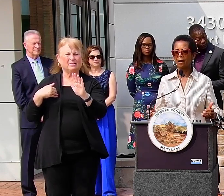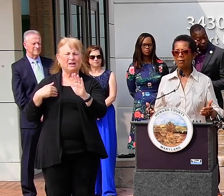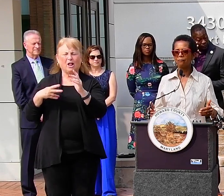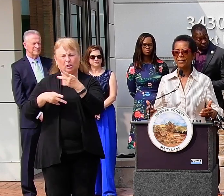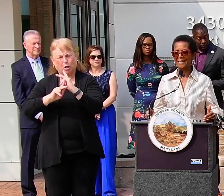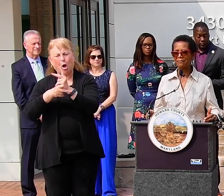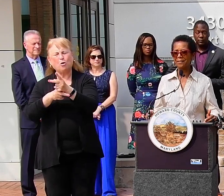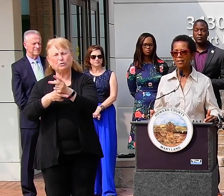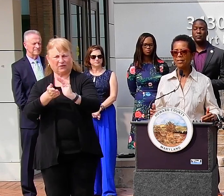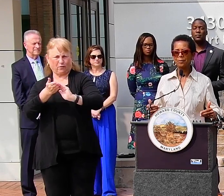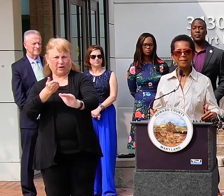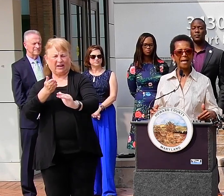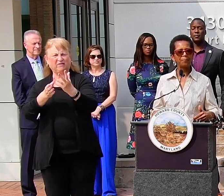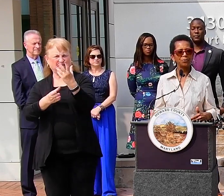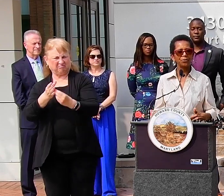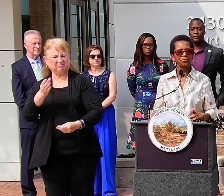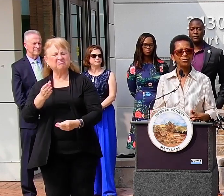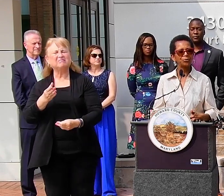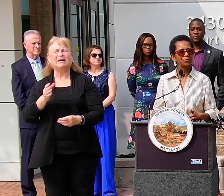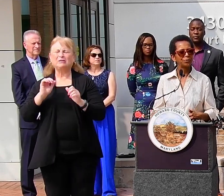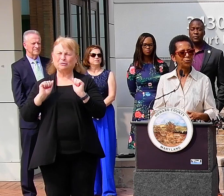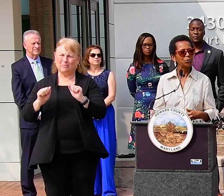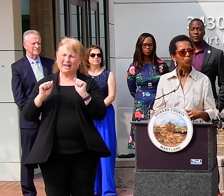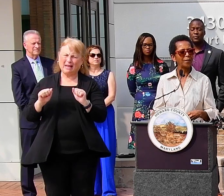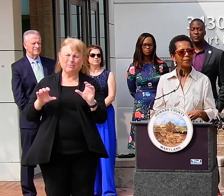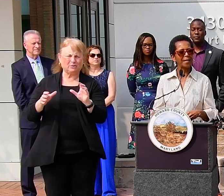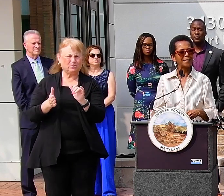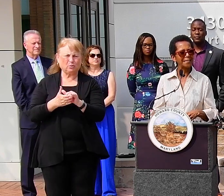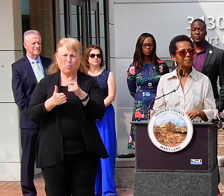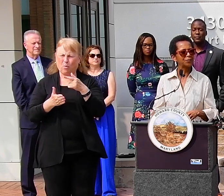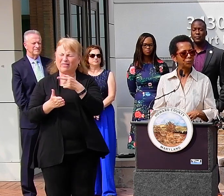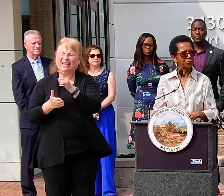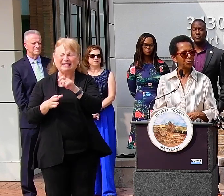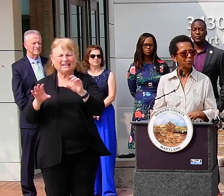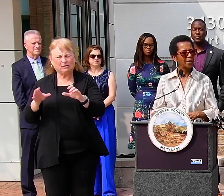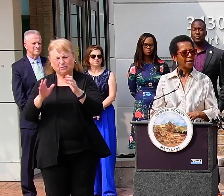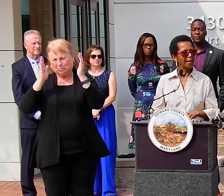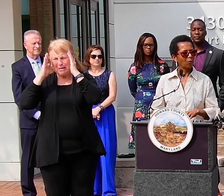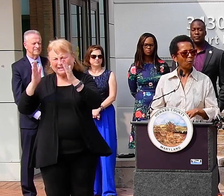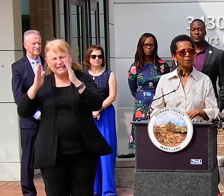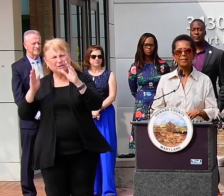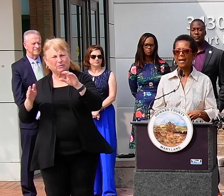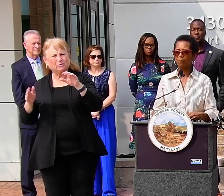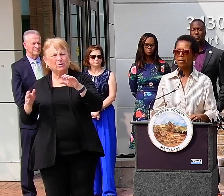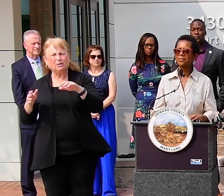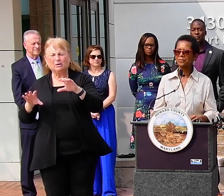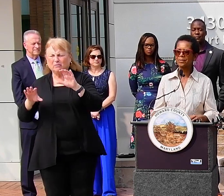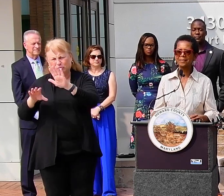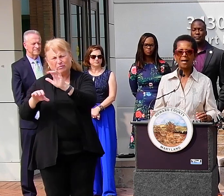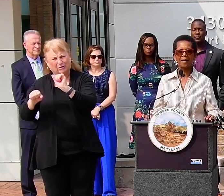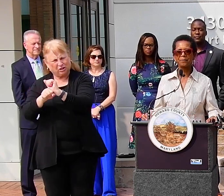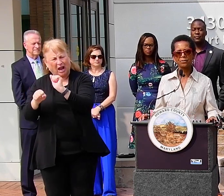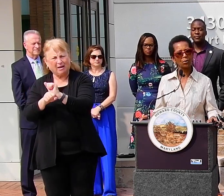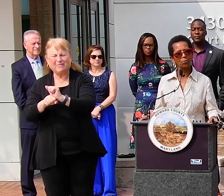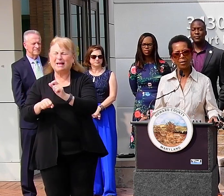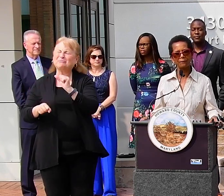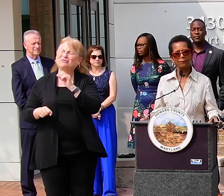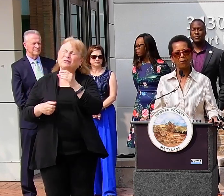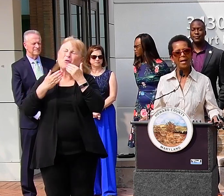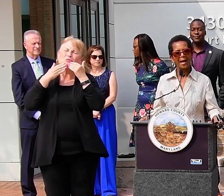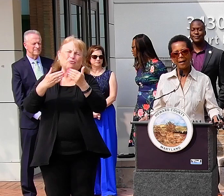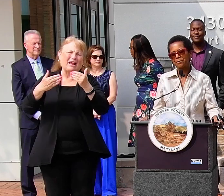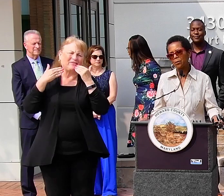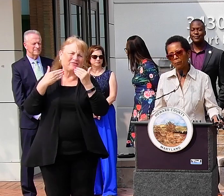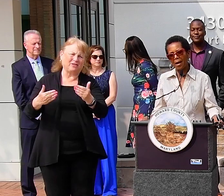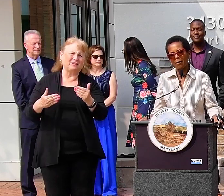loans forgiven, to be able to do what they need to do in order to help our students. I'm so